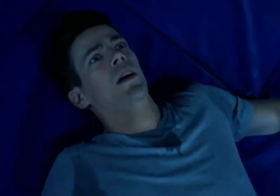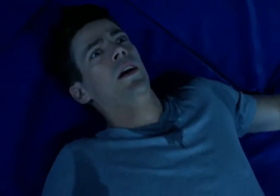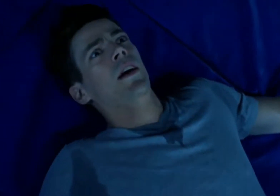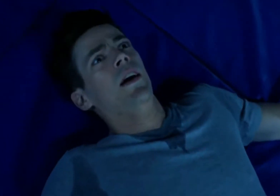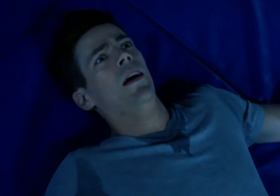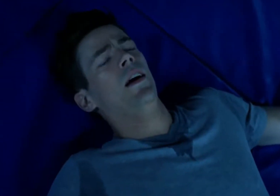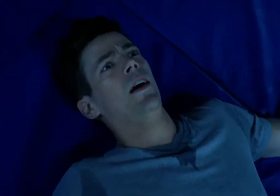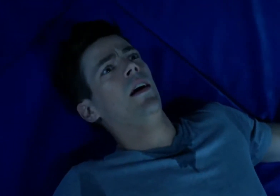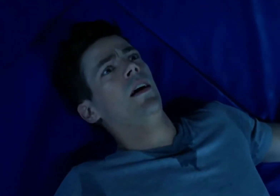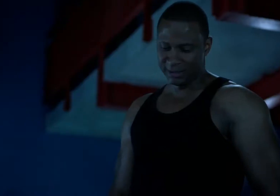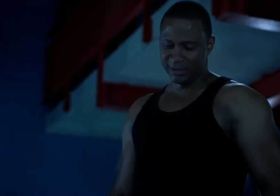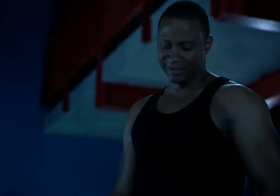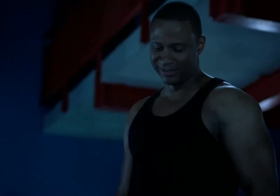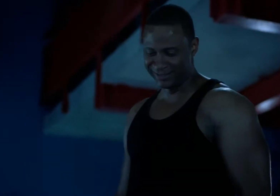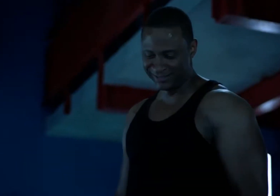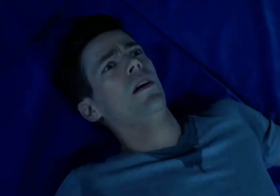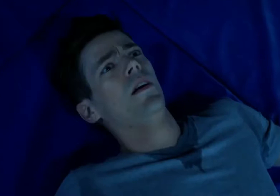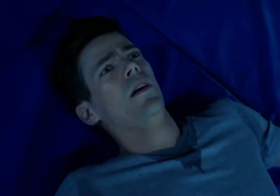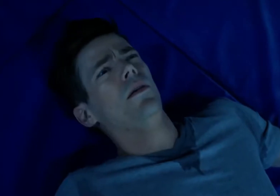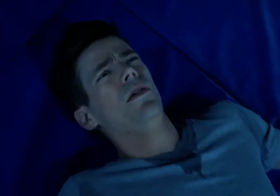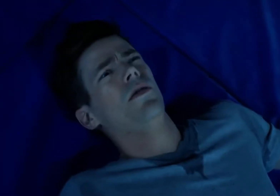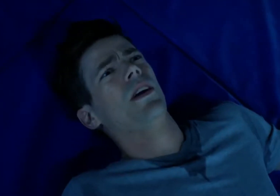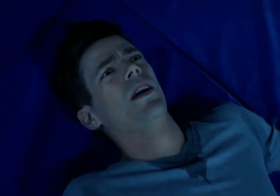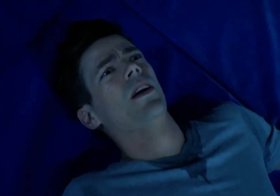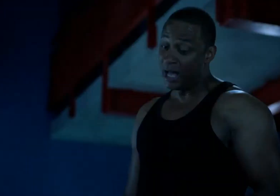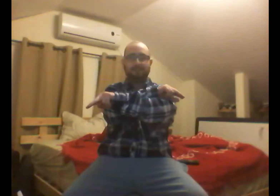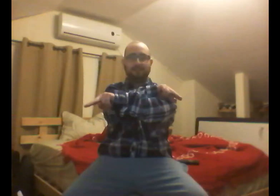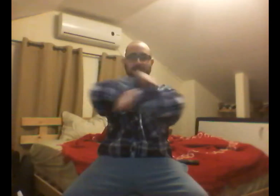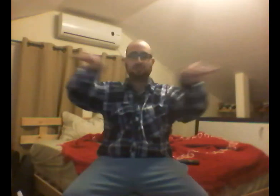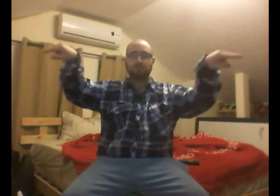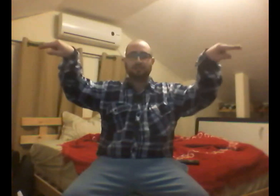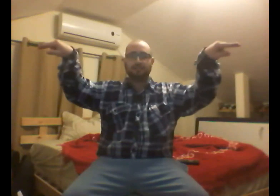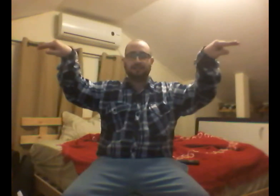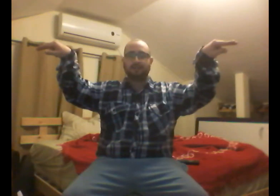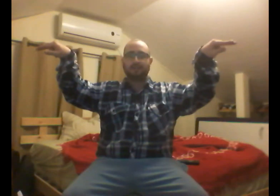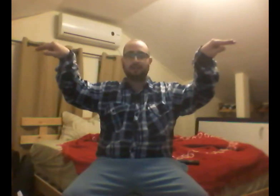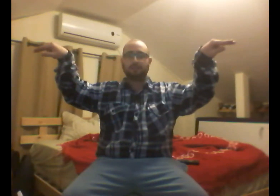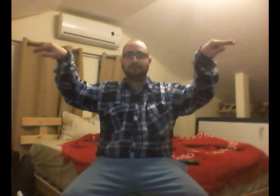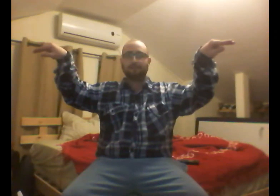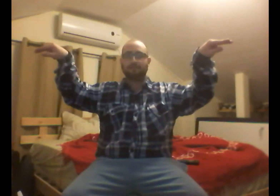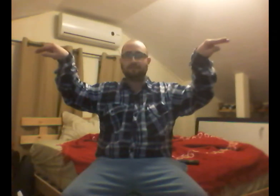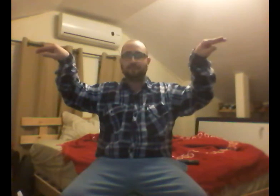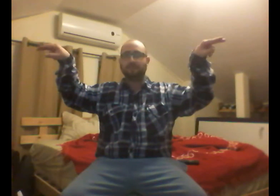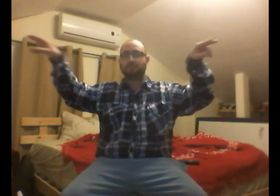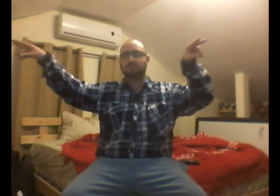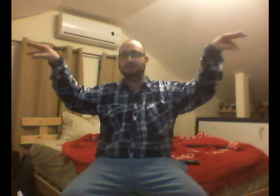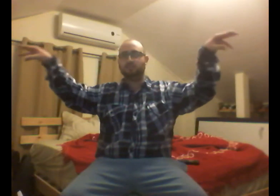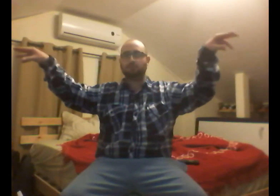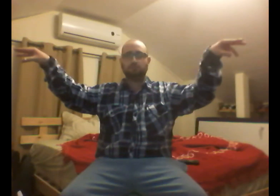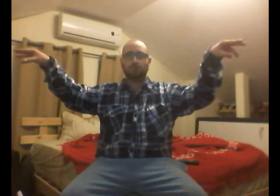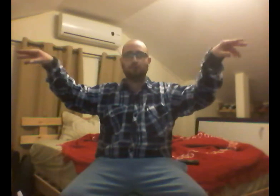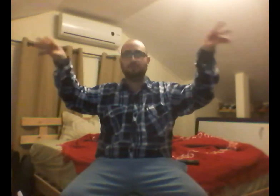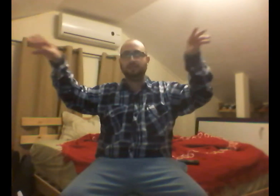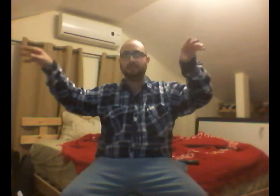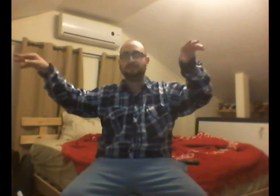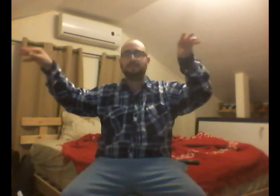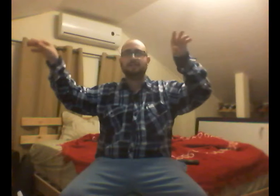Allen have switched bodies, and now each character from each individual show believes